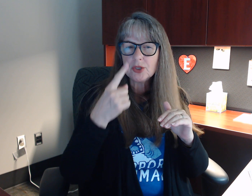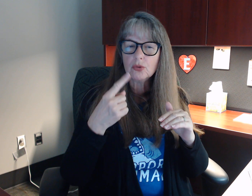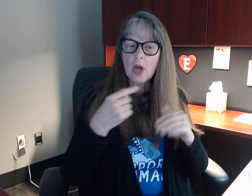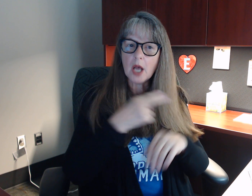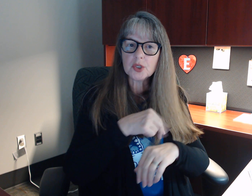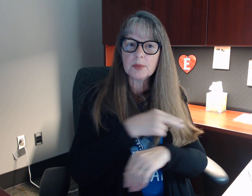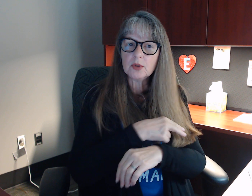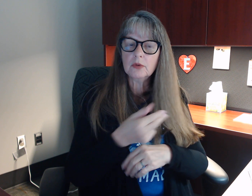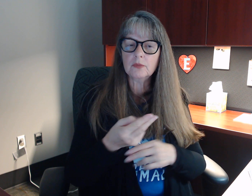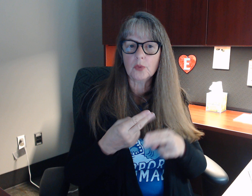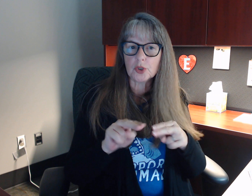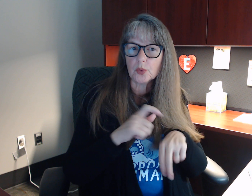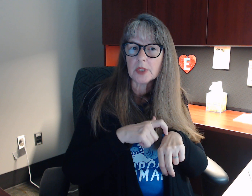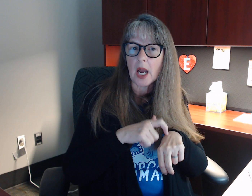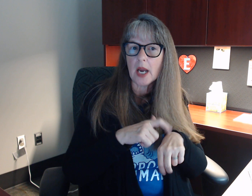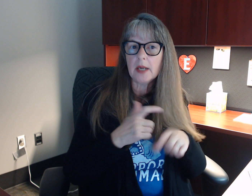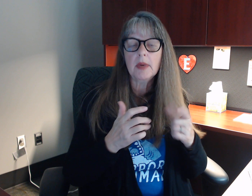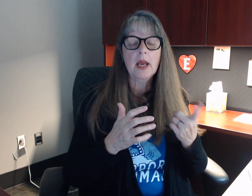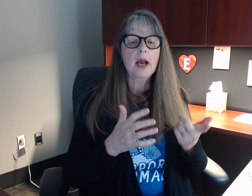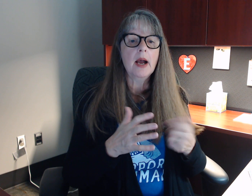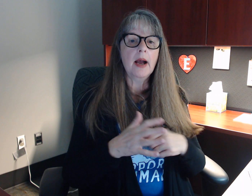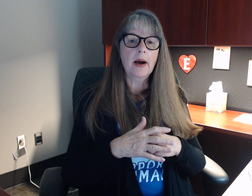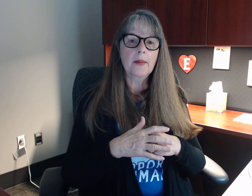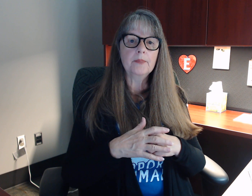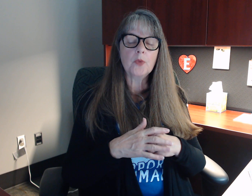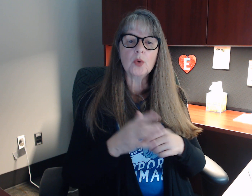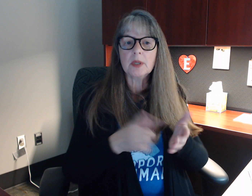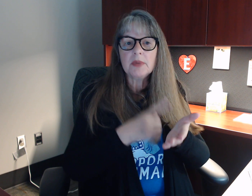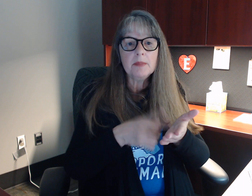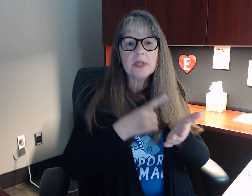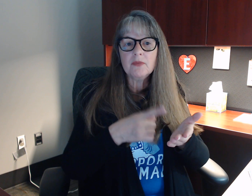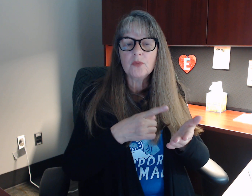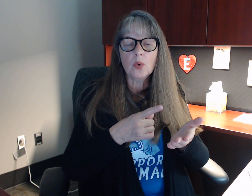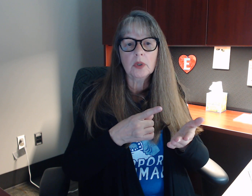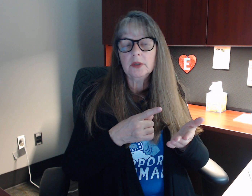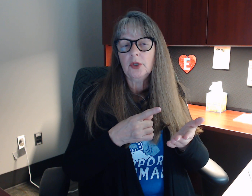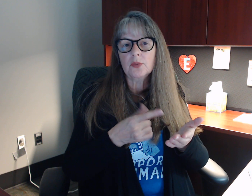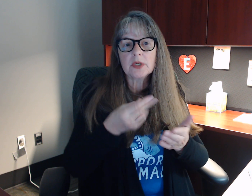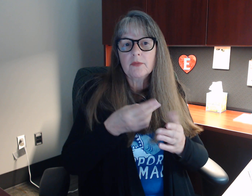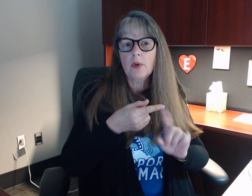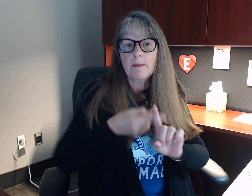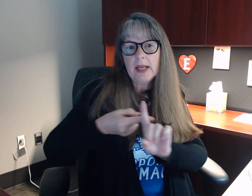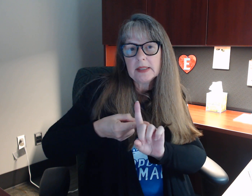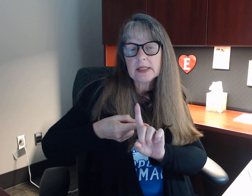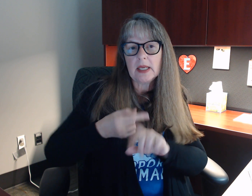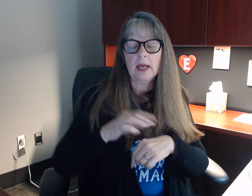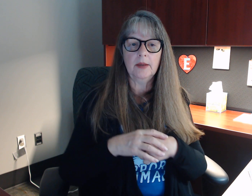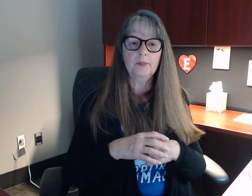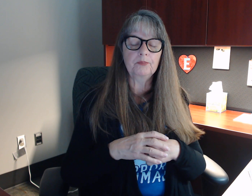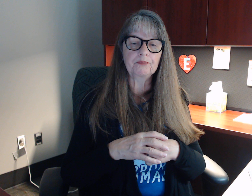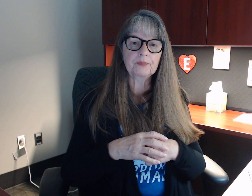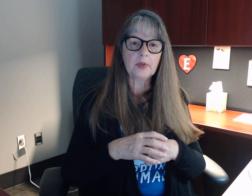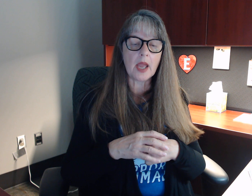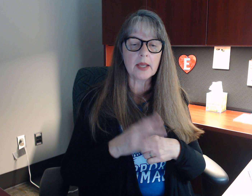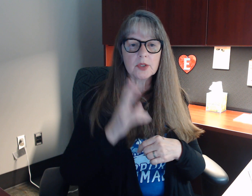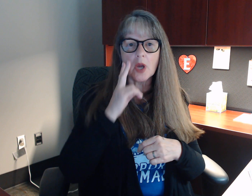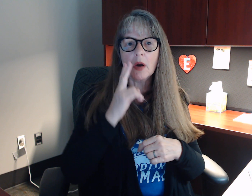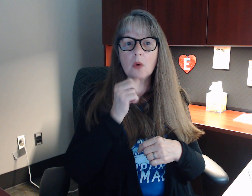mental hospital for a short time, or sometimes even for several months. I saw a